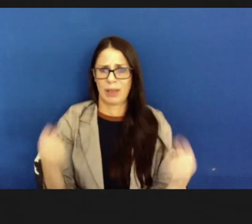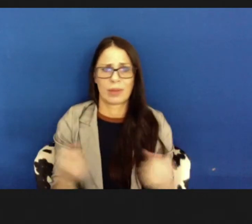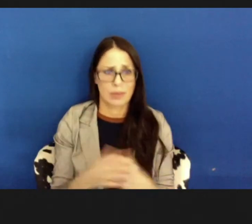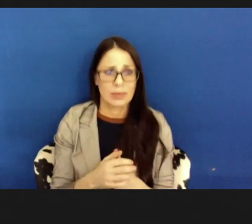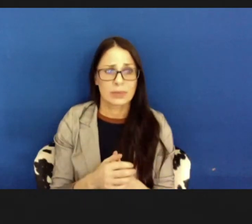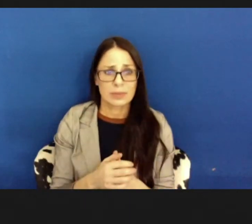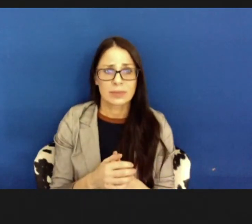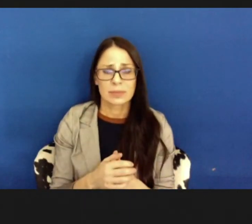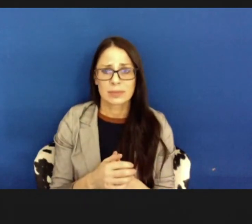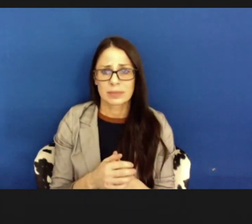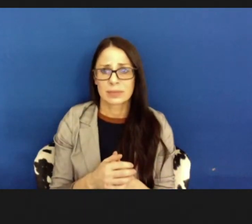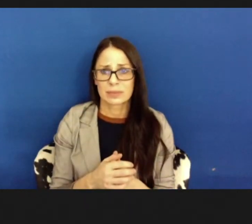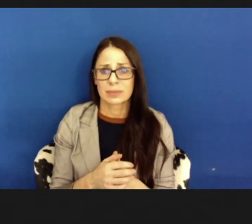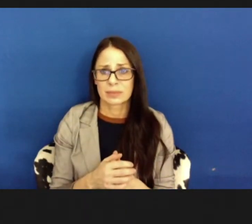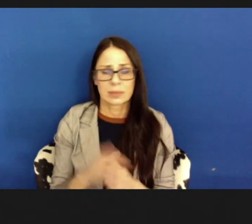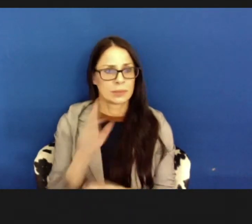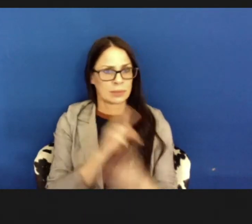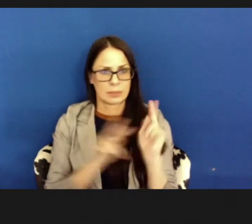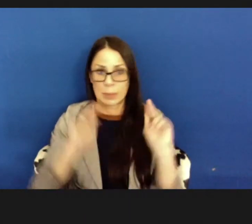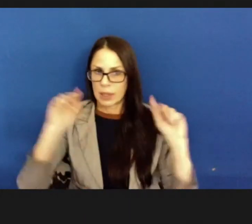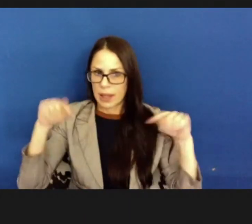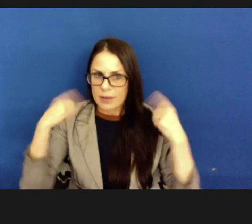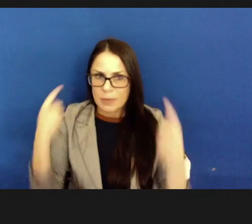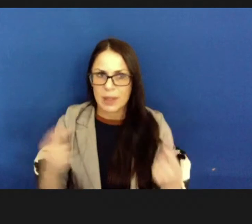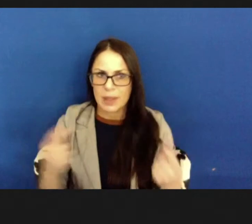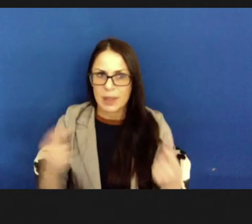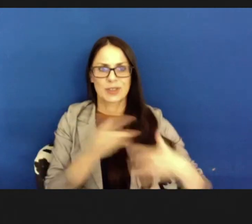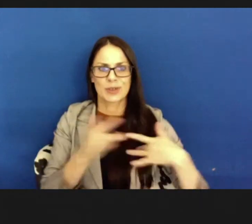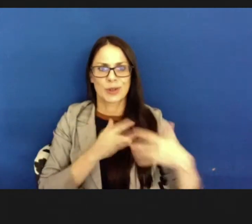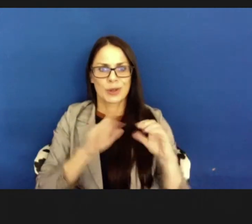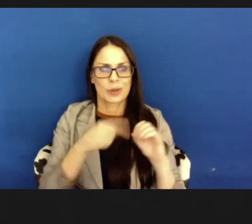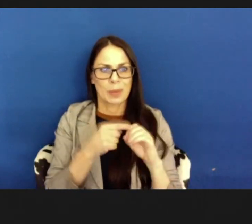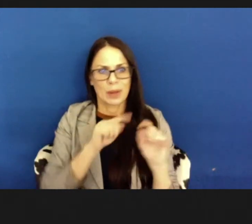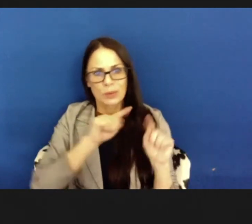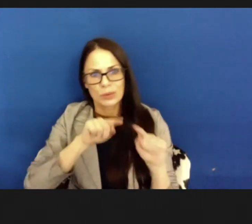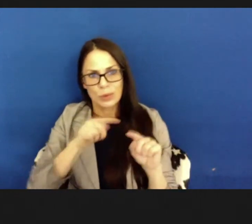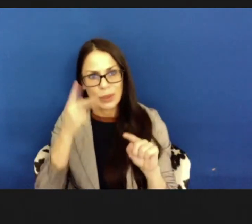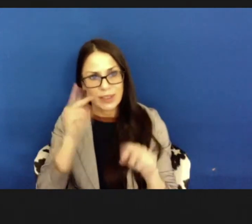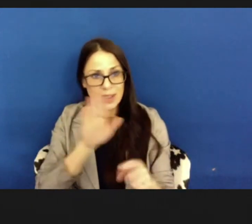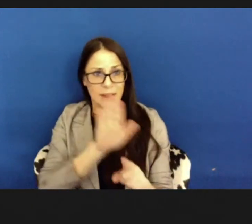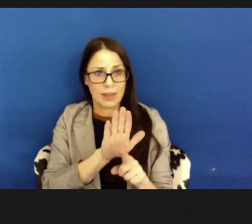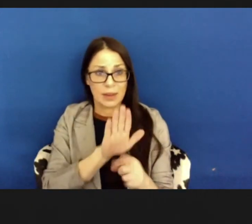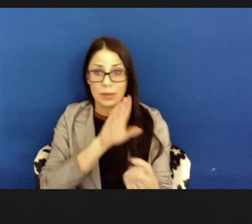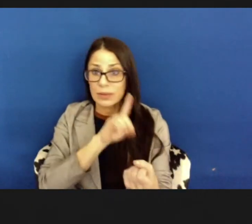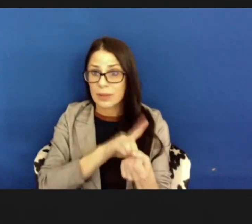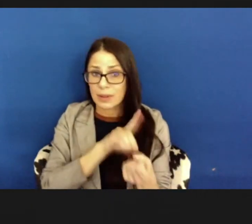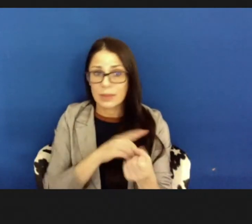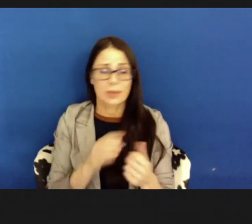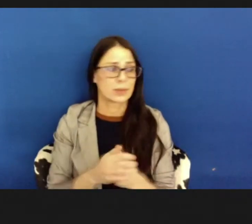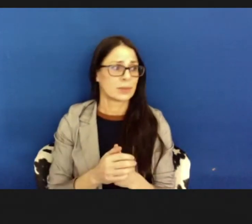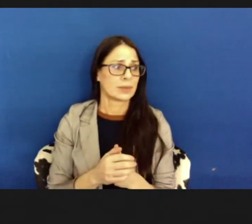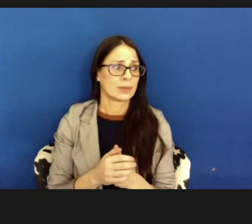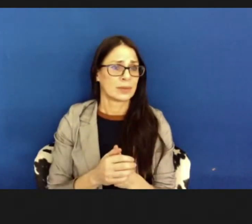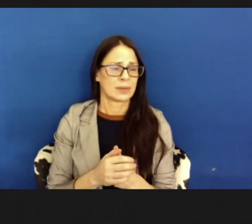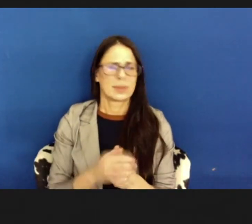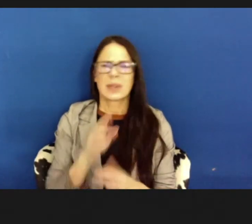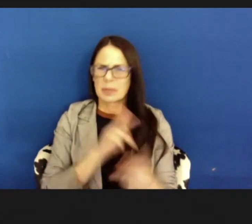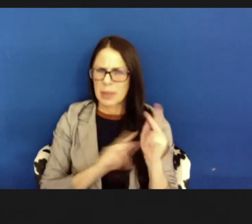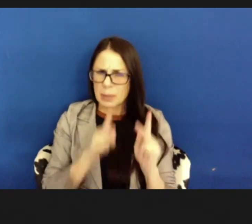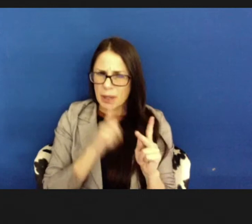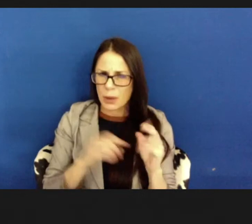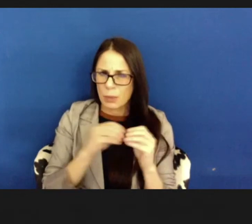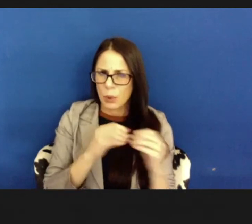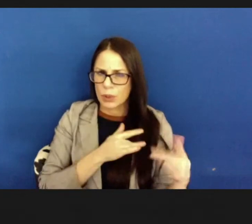have been concerned about going to see their doctor, about going to the